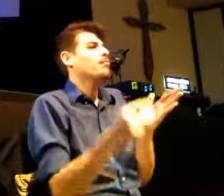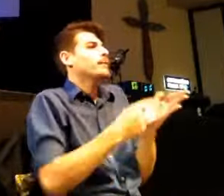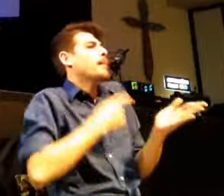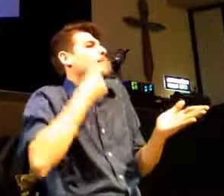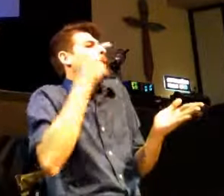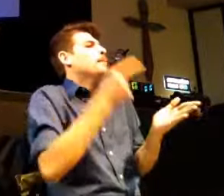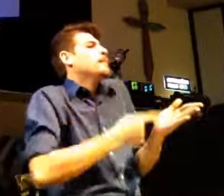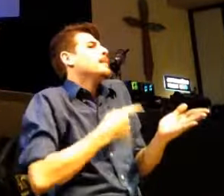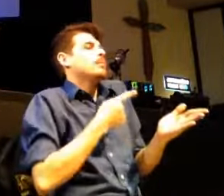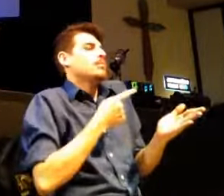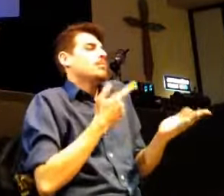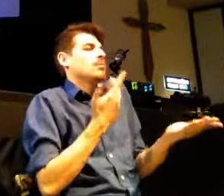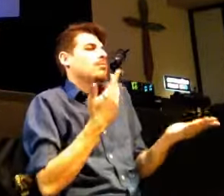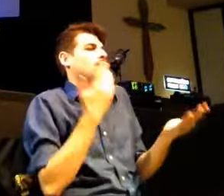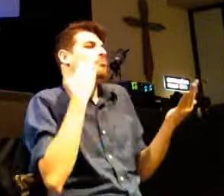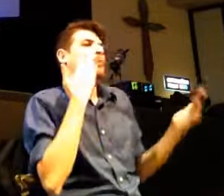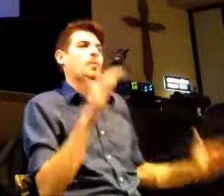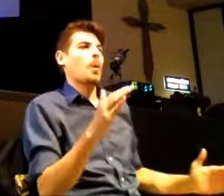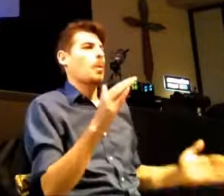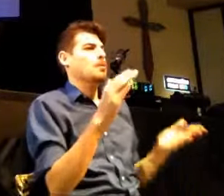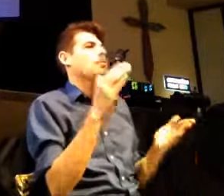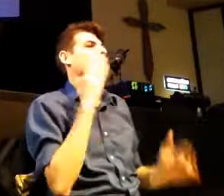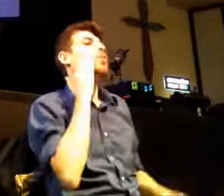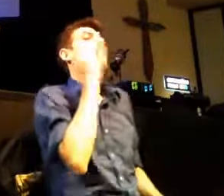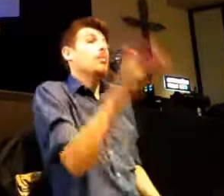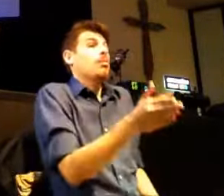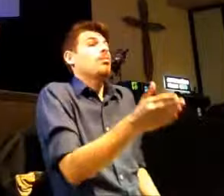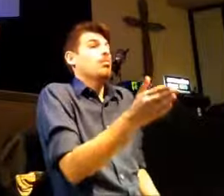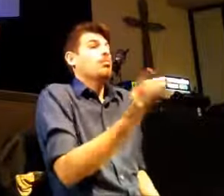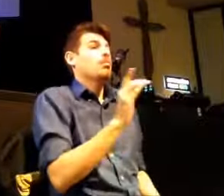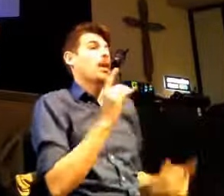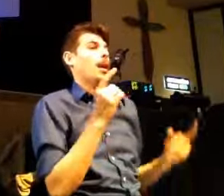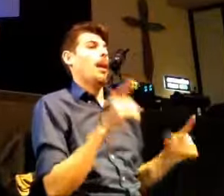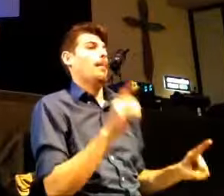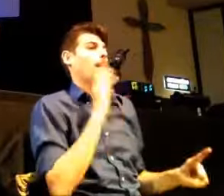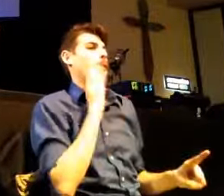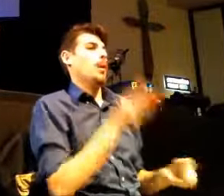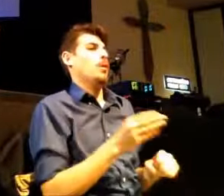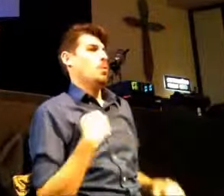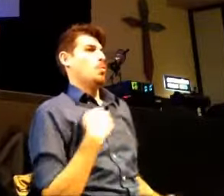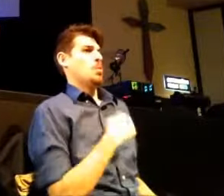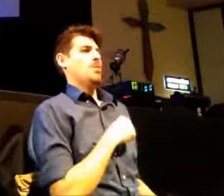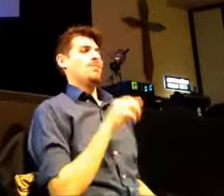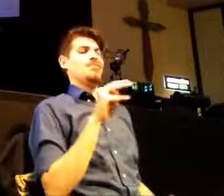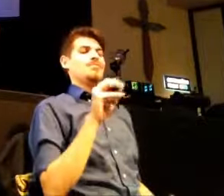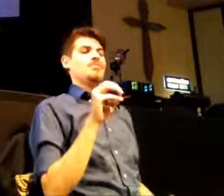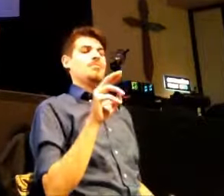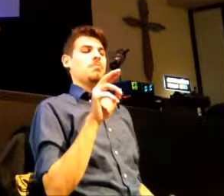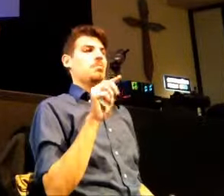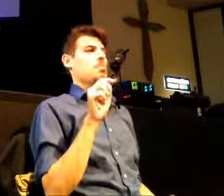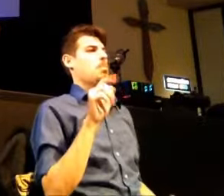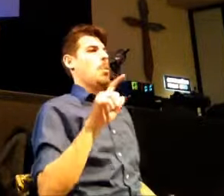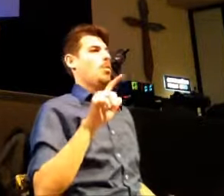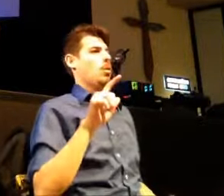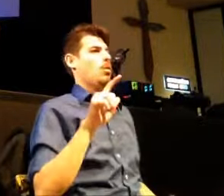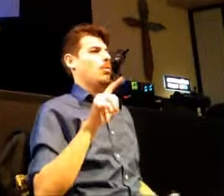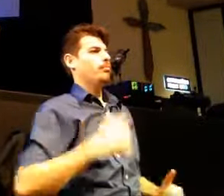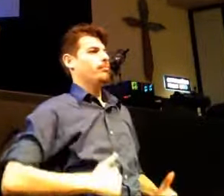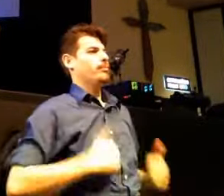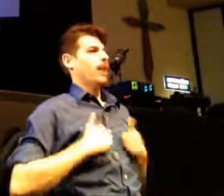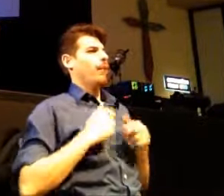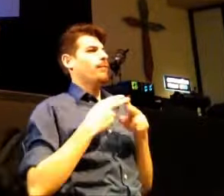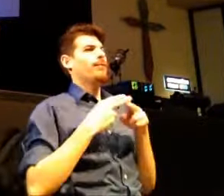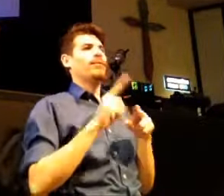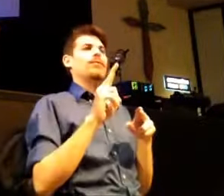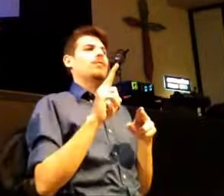finite beings. Okay, we're mortal, we live in a world that is big and powerful and is way beyond